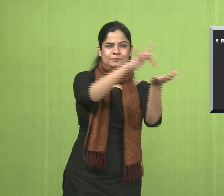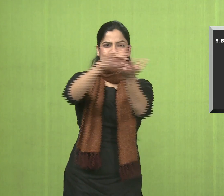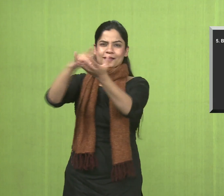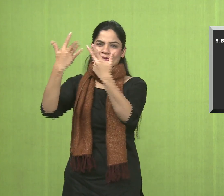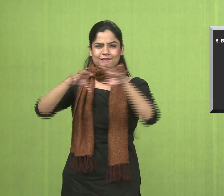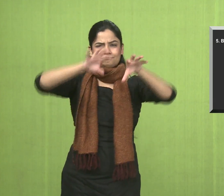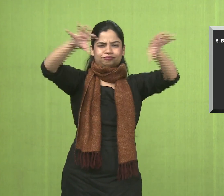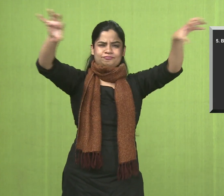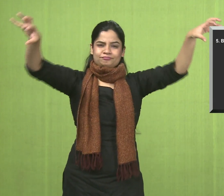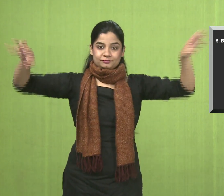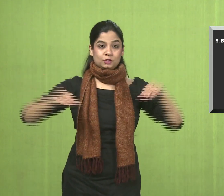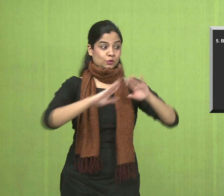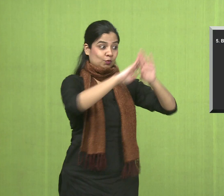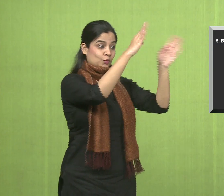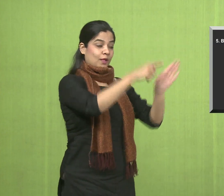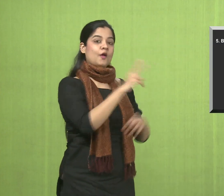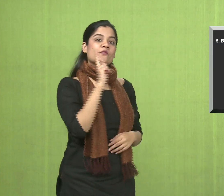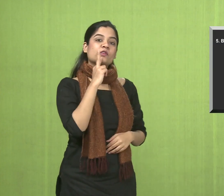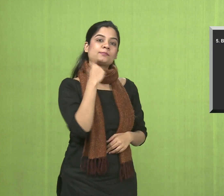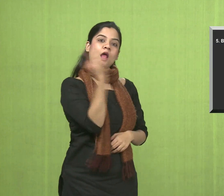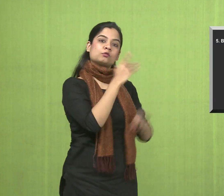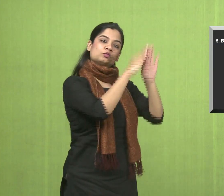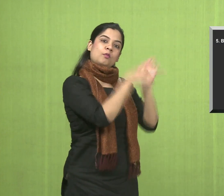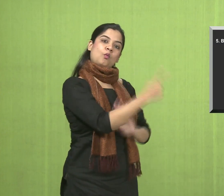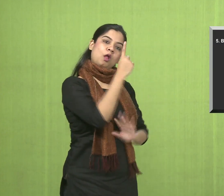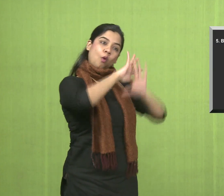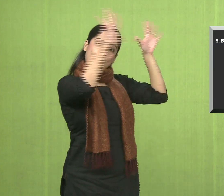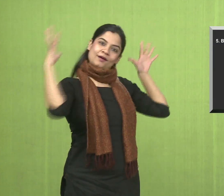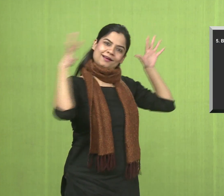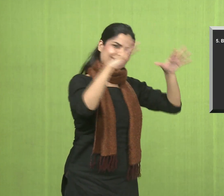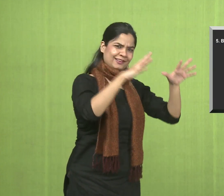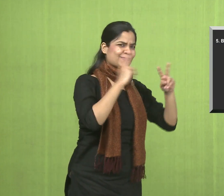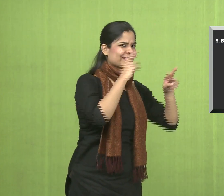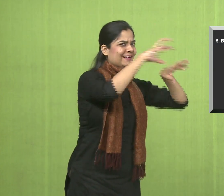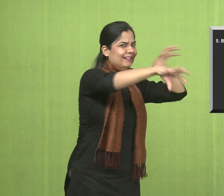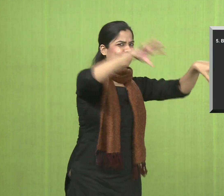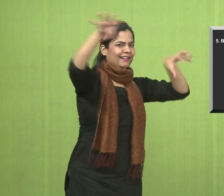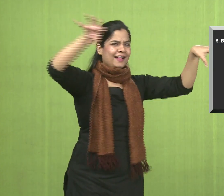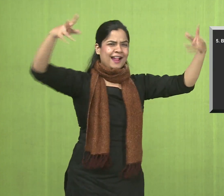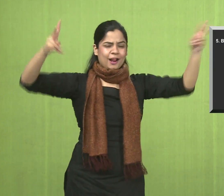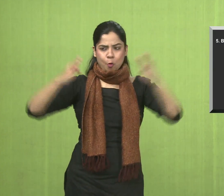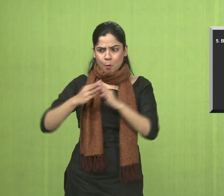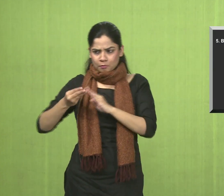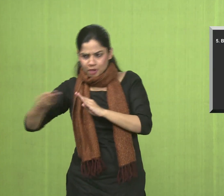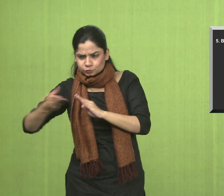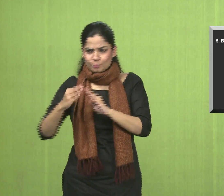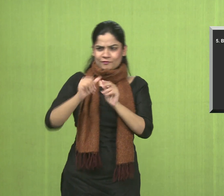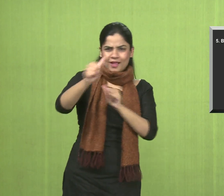Be well informed of market trends. For example, you know that vegetables can be bought from different